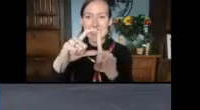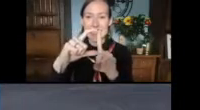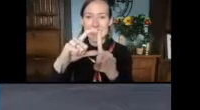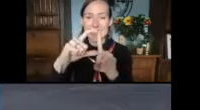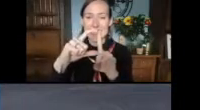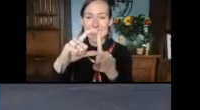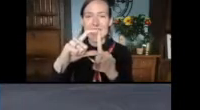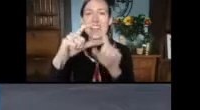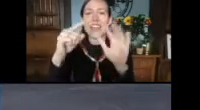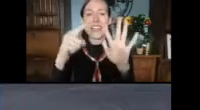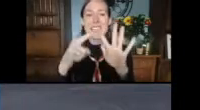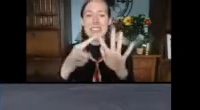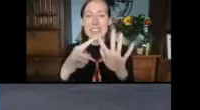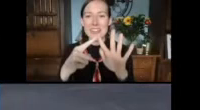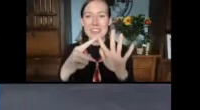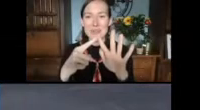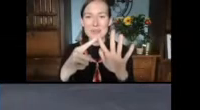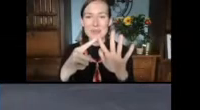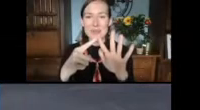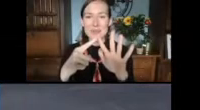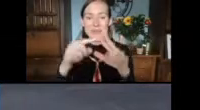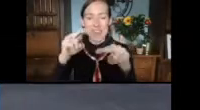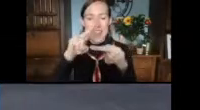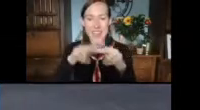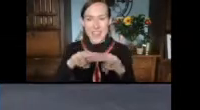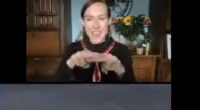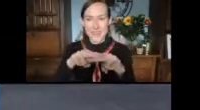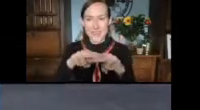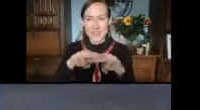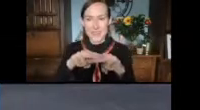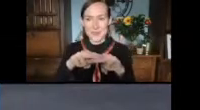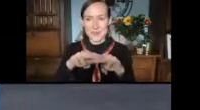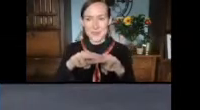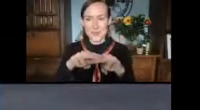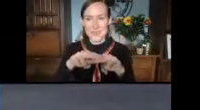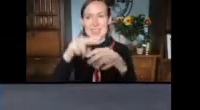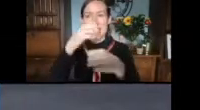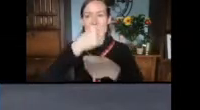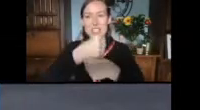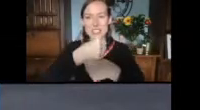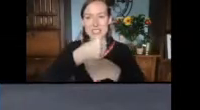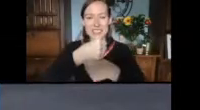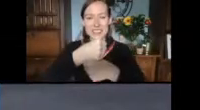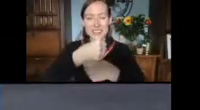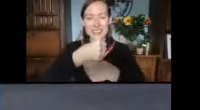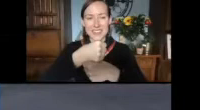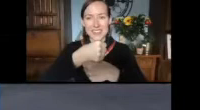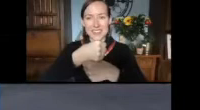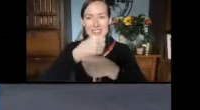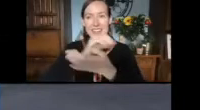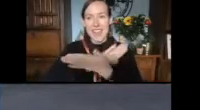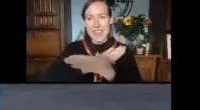D, E, F, G,